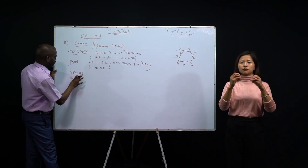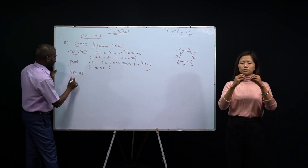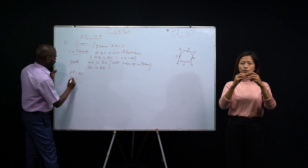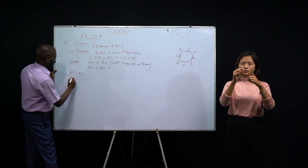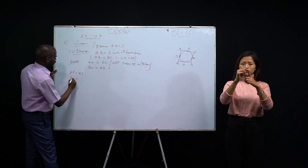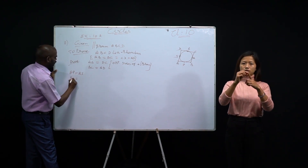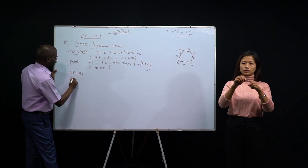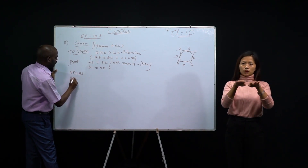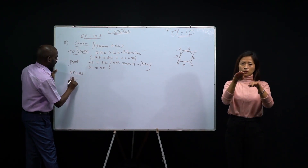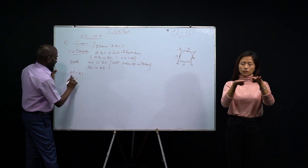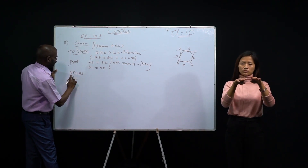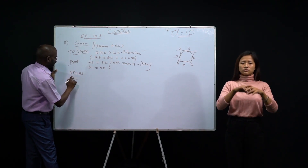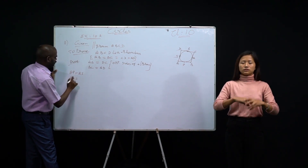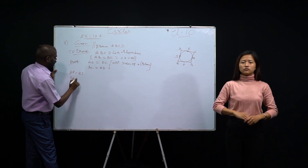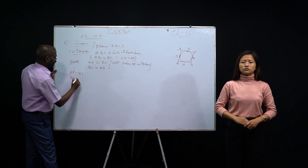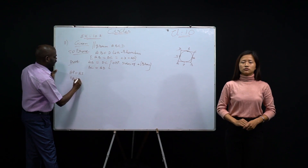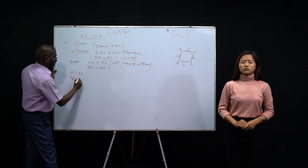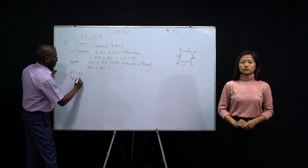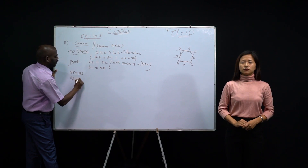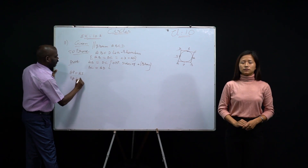equal